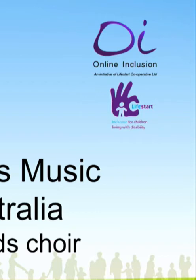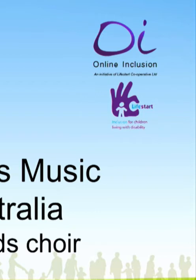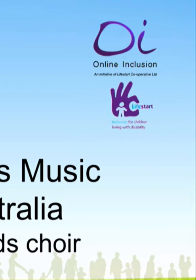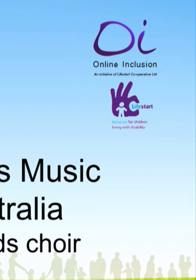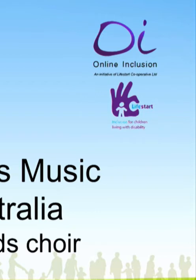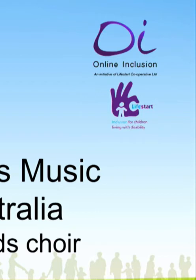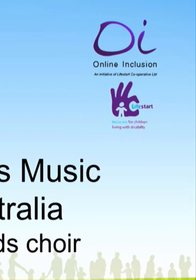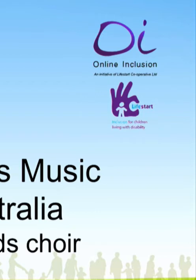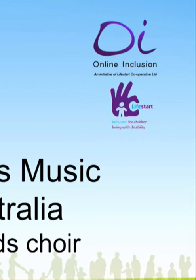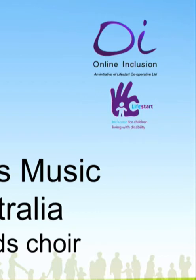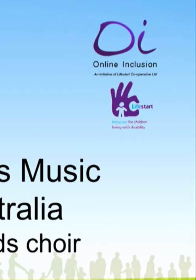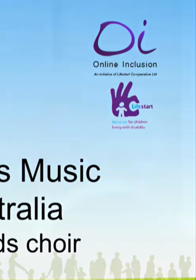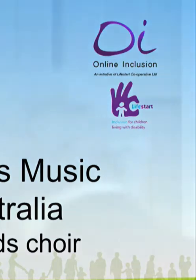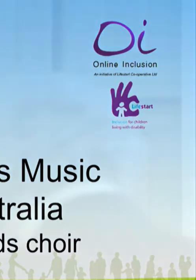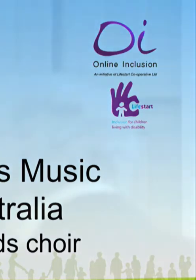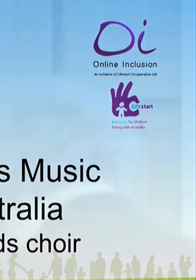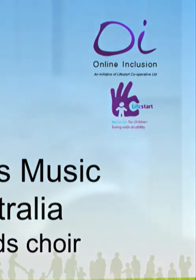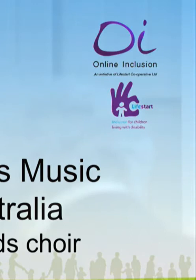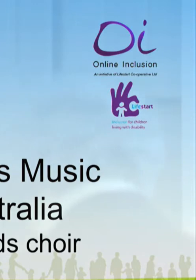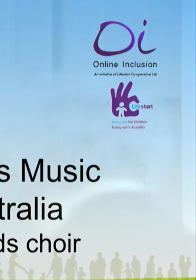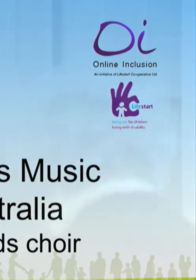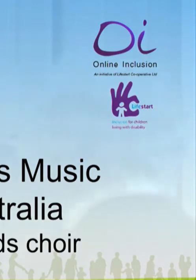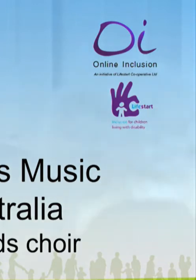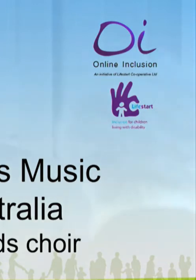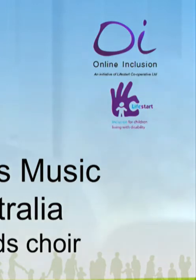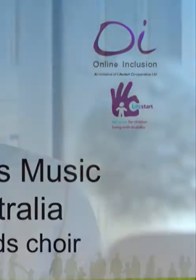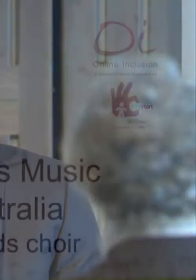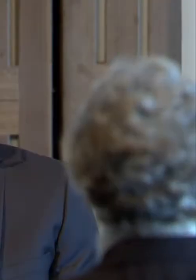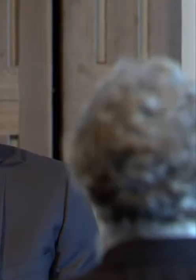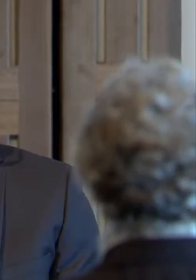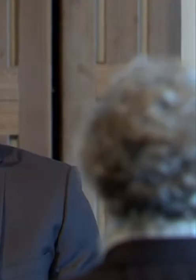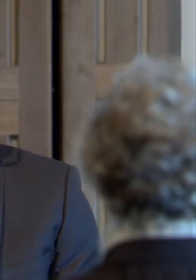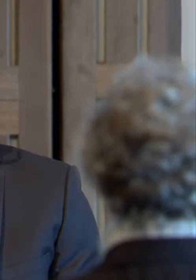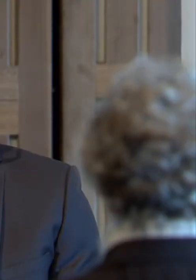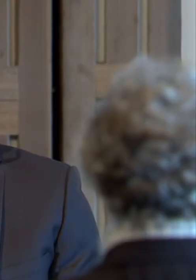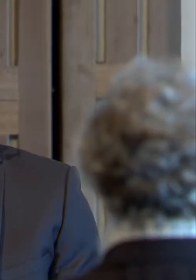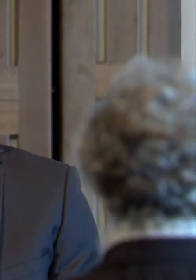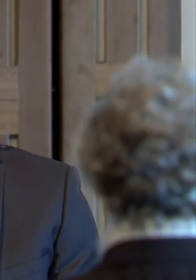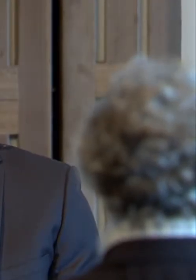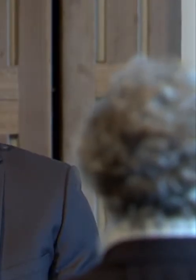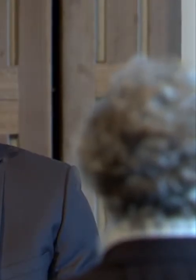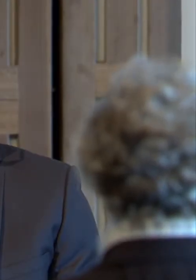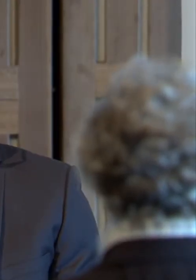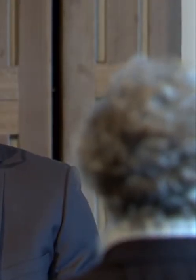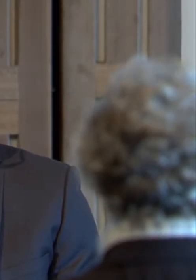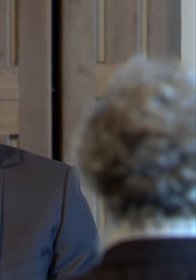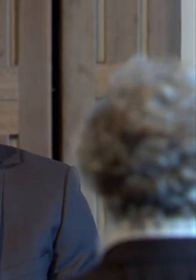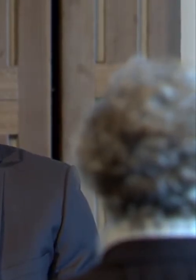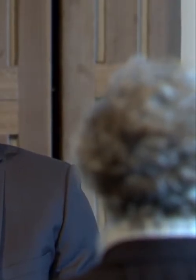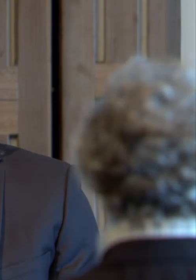travel ideas, communication resources, finding information about therapies, such as music